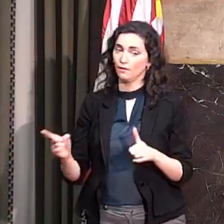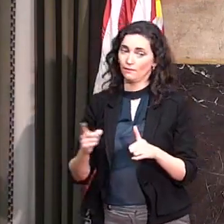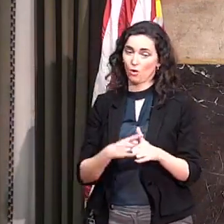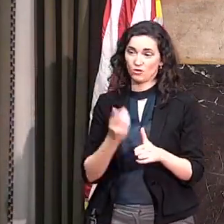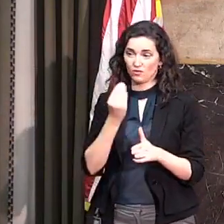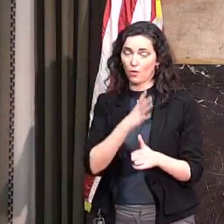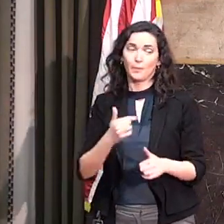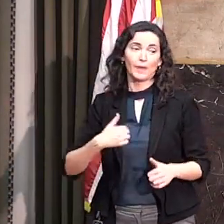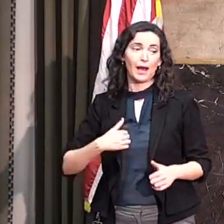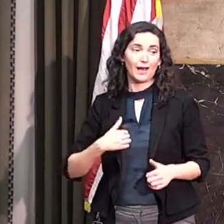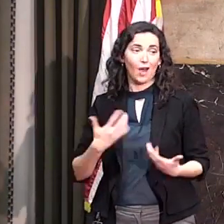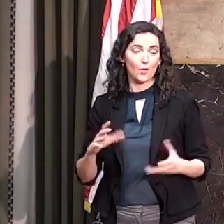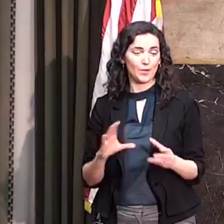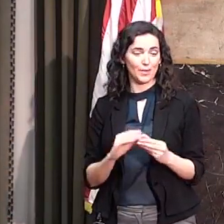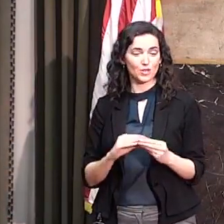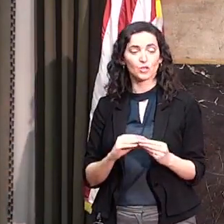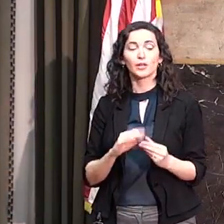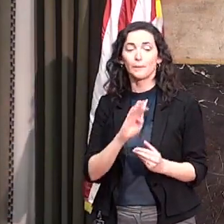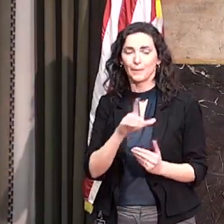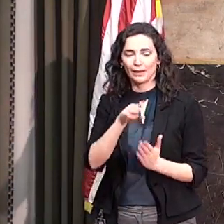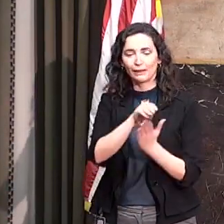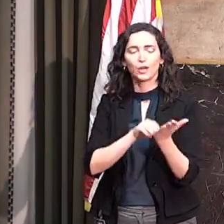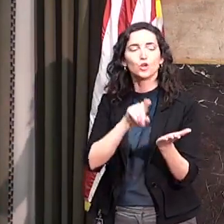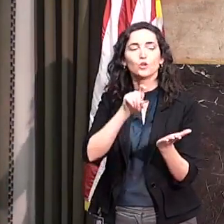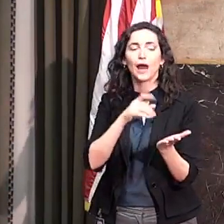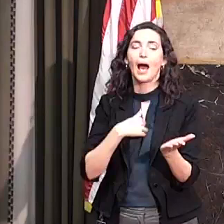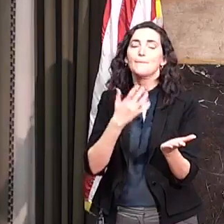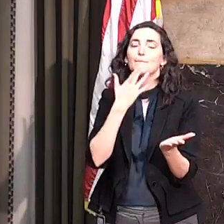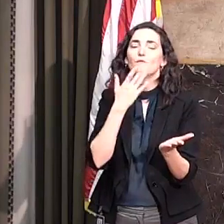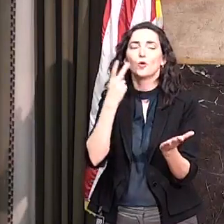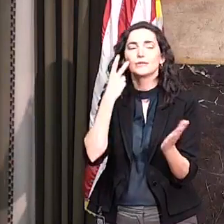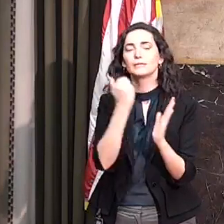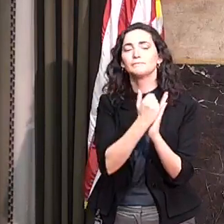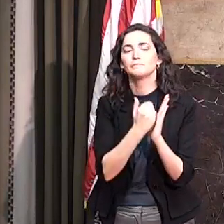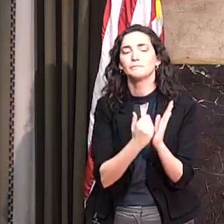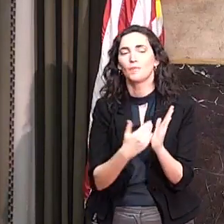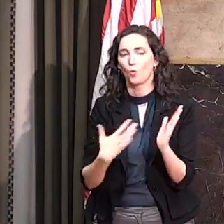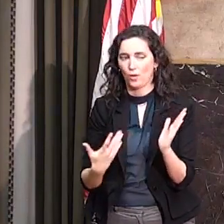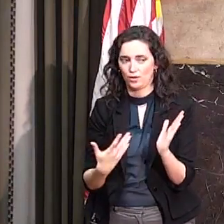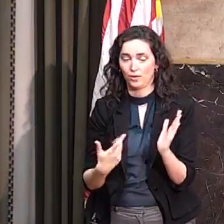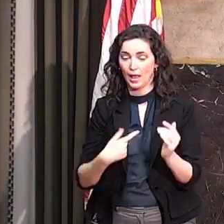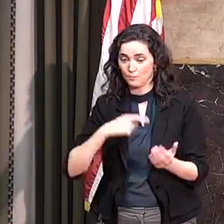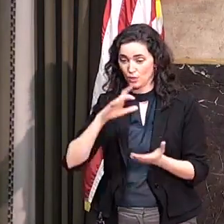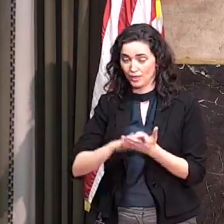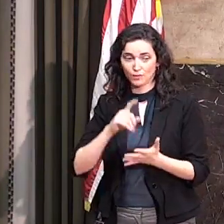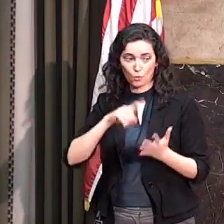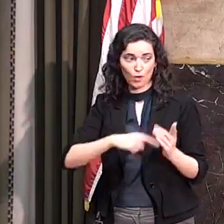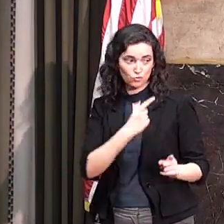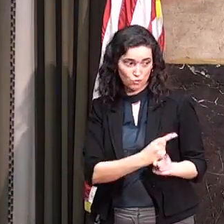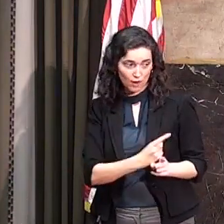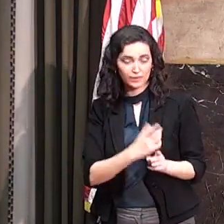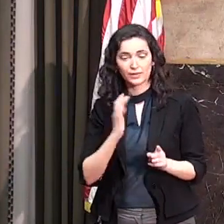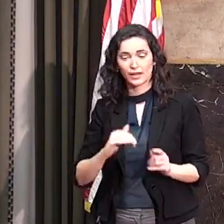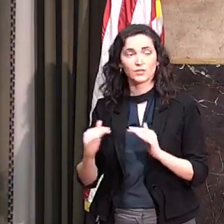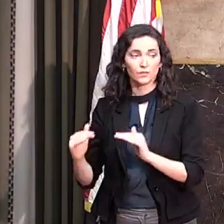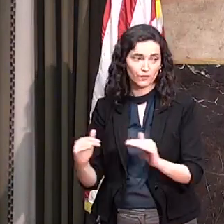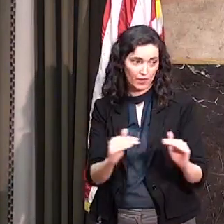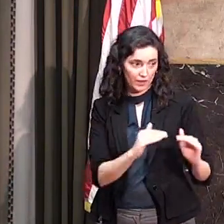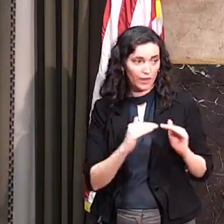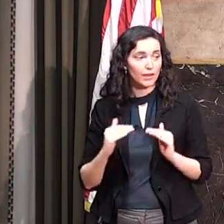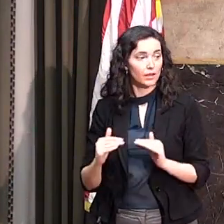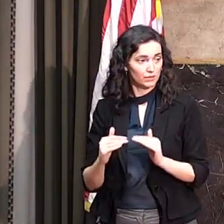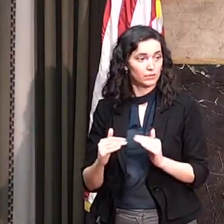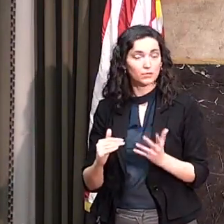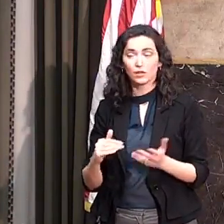prefer it to contain, and I believe that that's what's right. I believe that's what's fair. I believe it's what's required